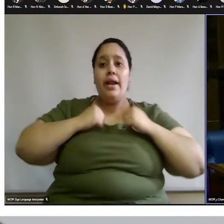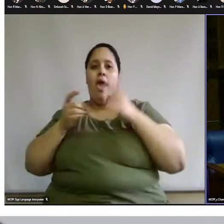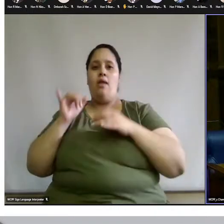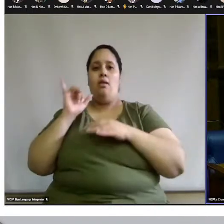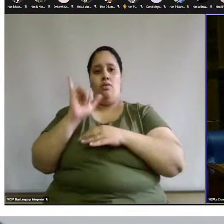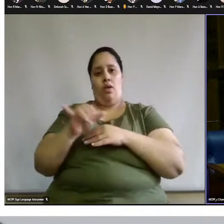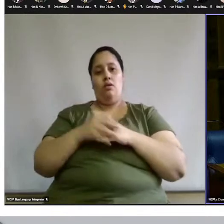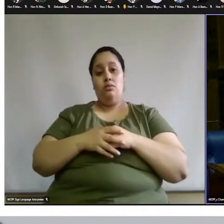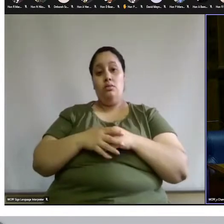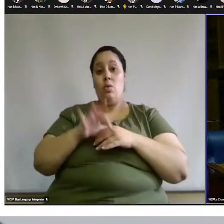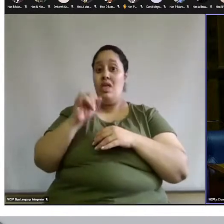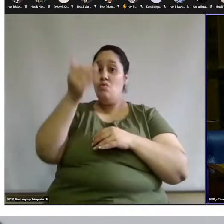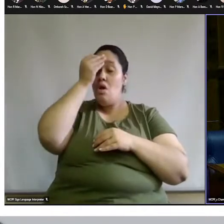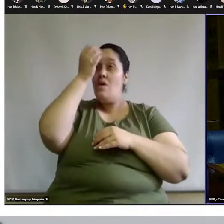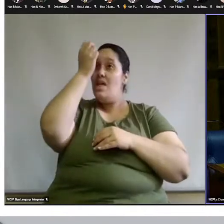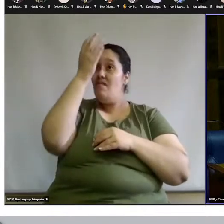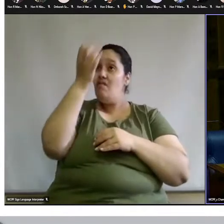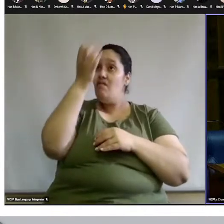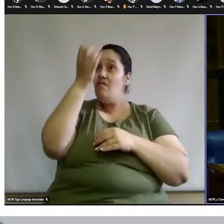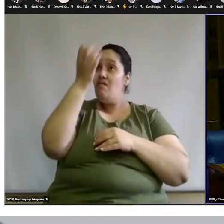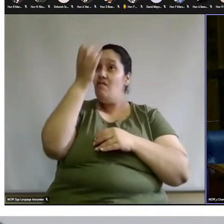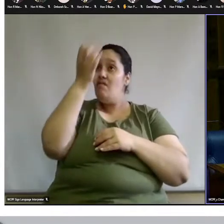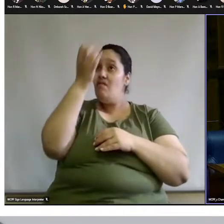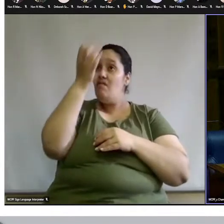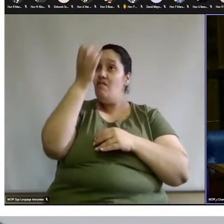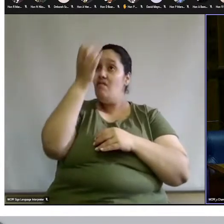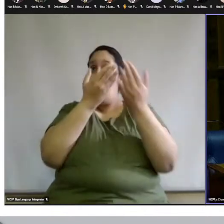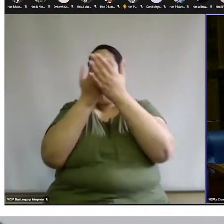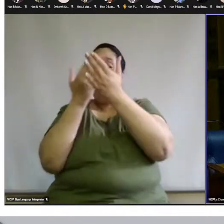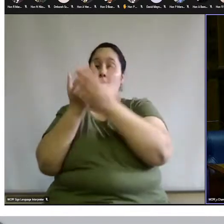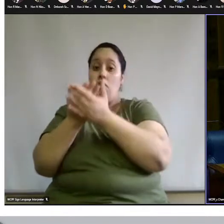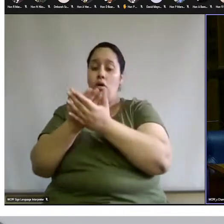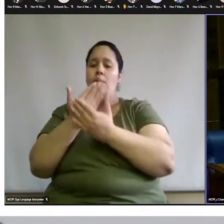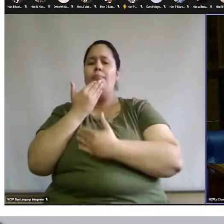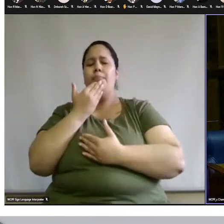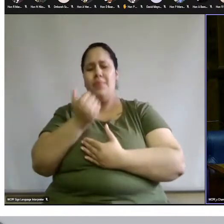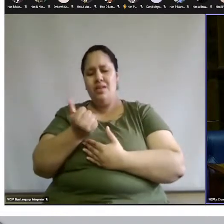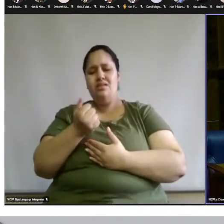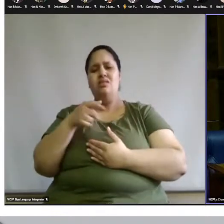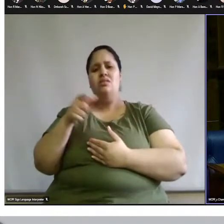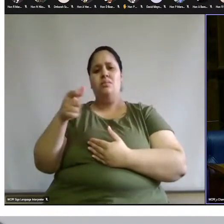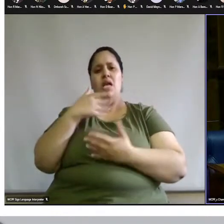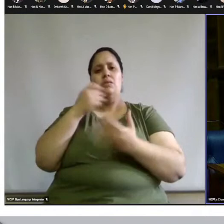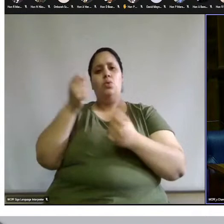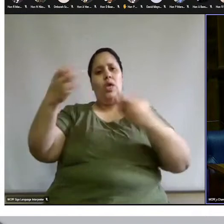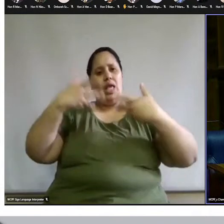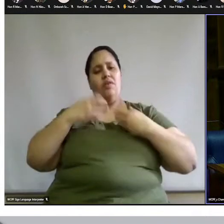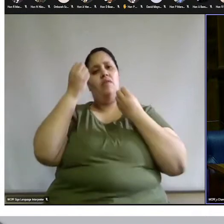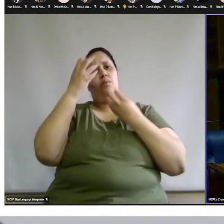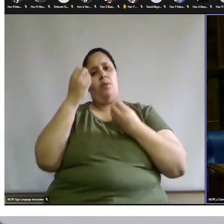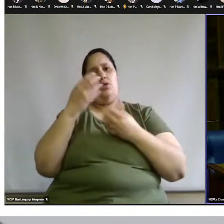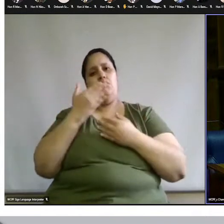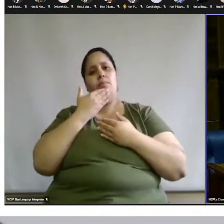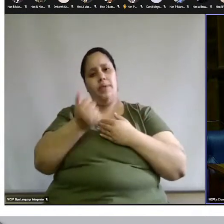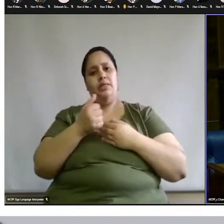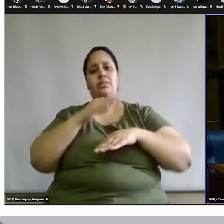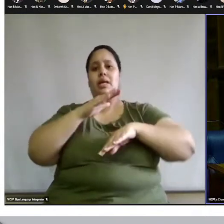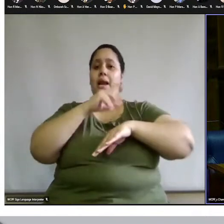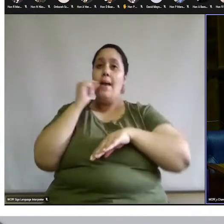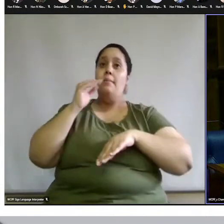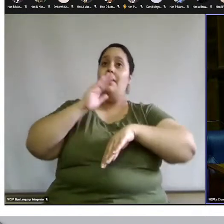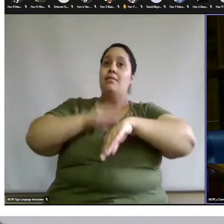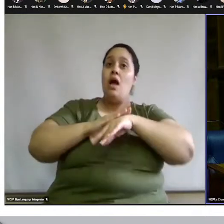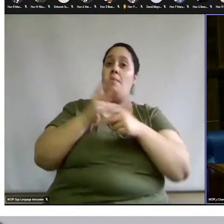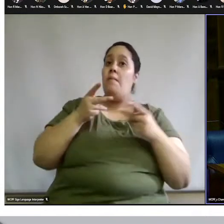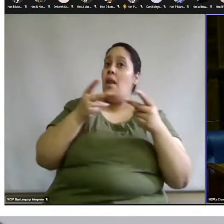if you've got information on both of these issues that you've raised, please, I would expect to get that information, names, places, times, and also